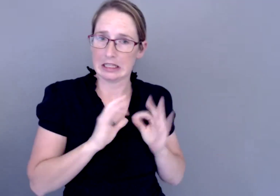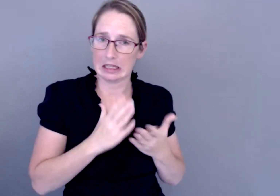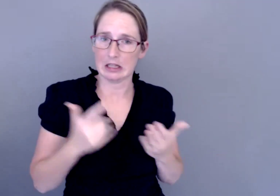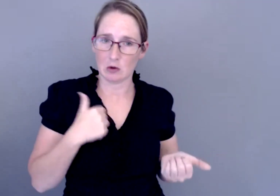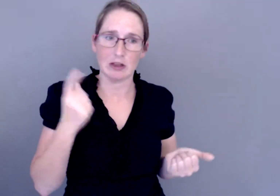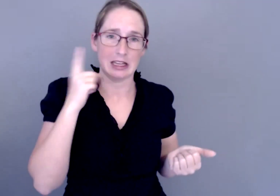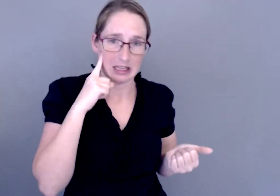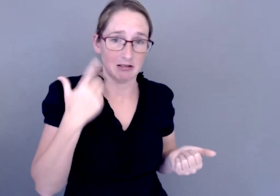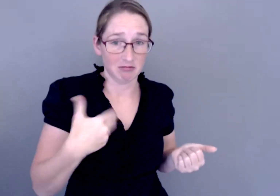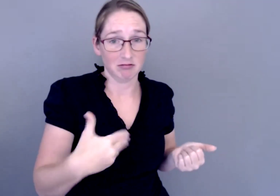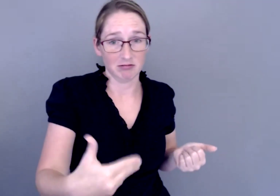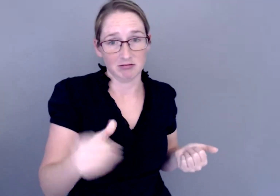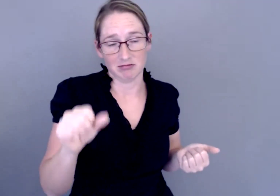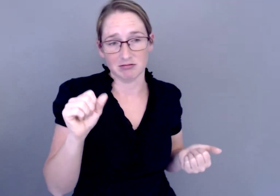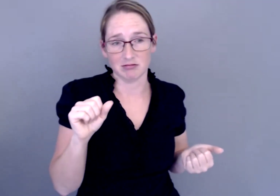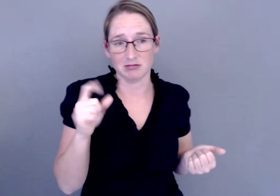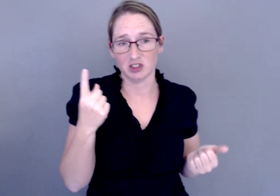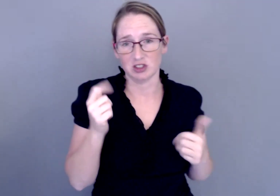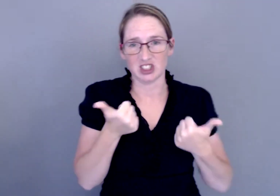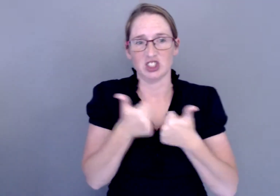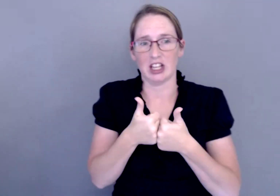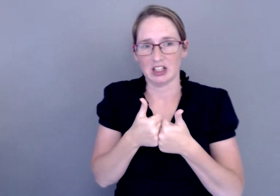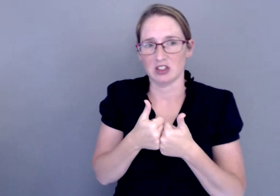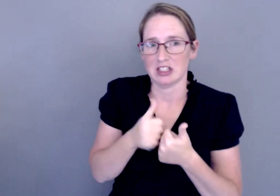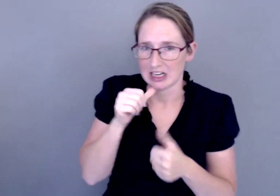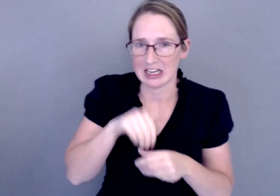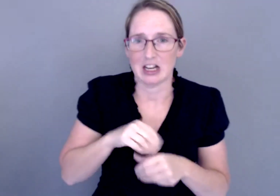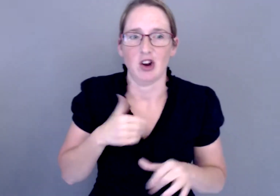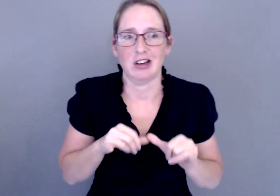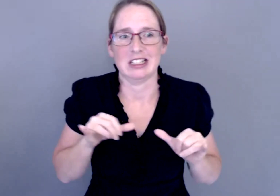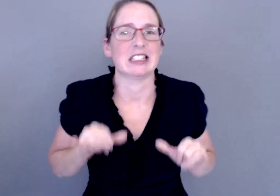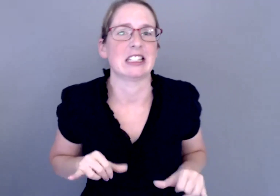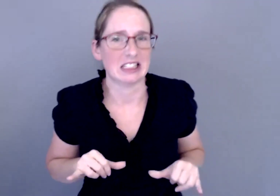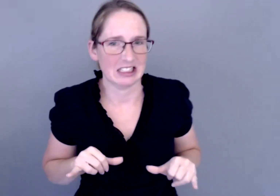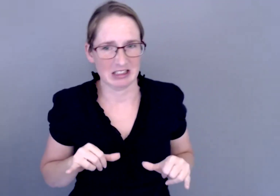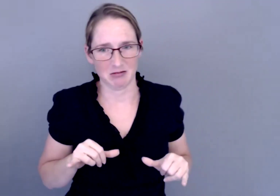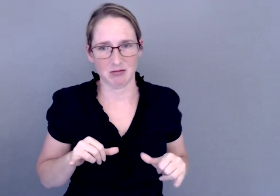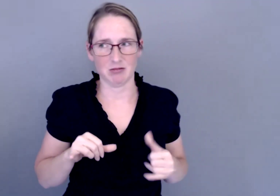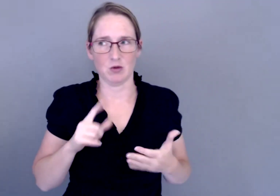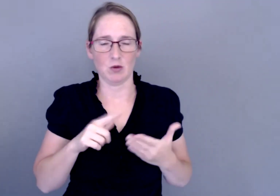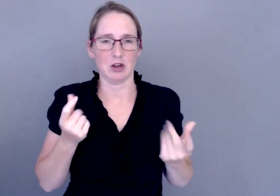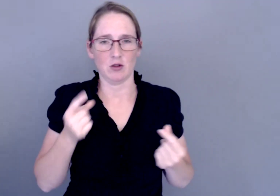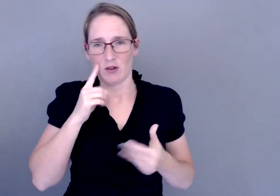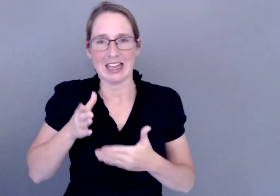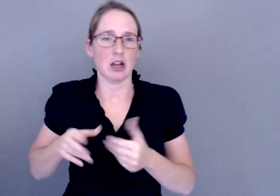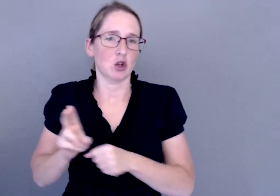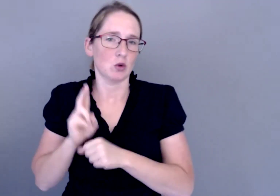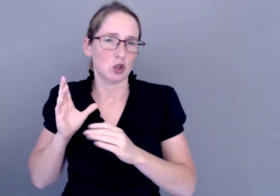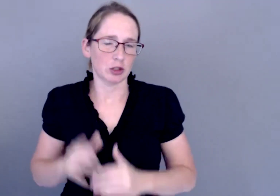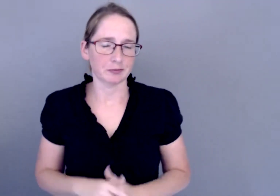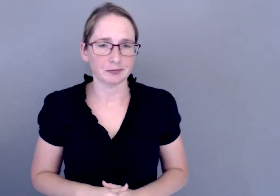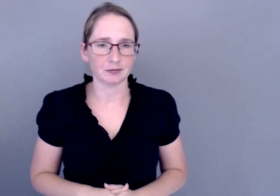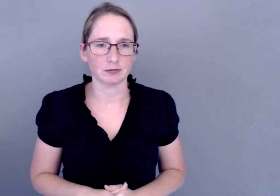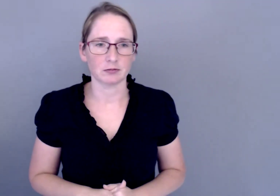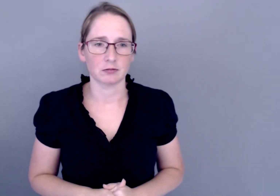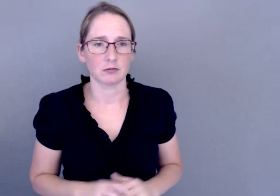hear frequently, is just the challenges and how our systems are linked and what it means for the end user. And Maria,